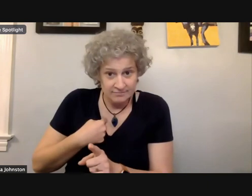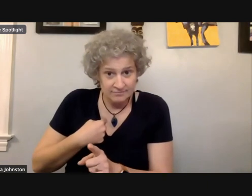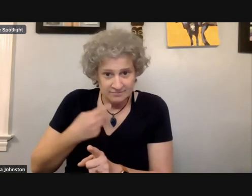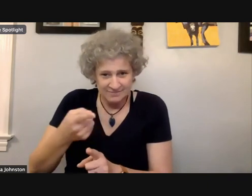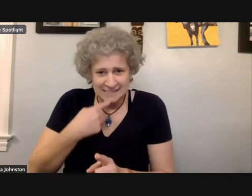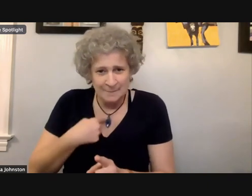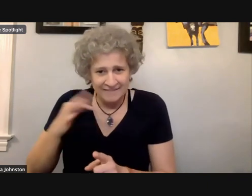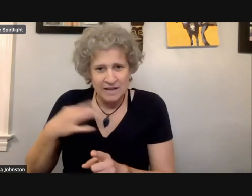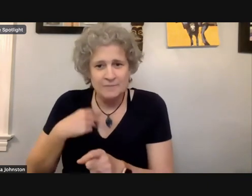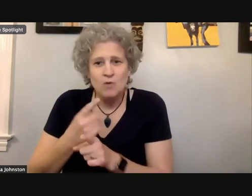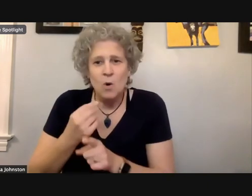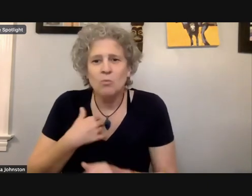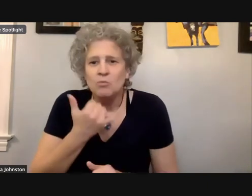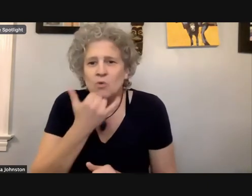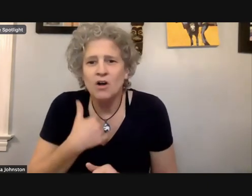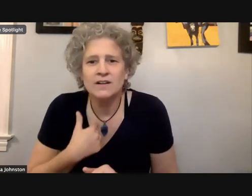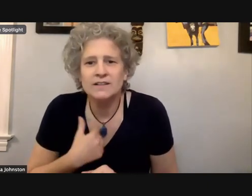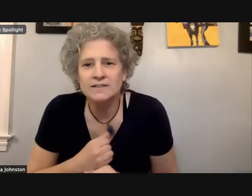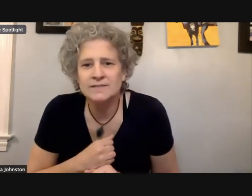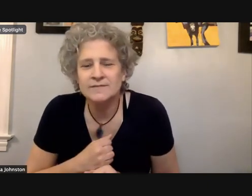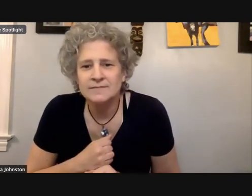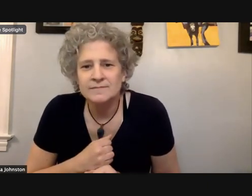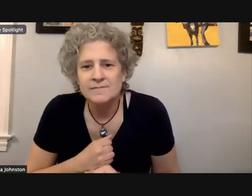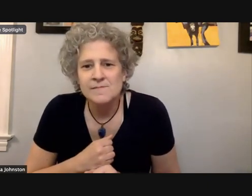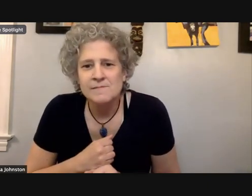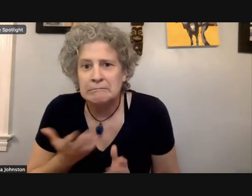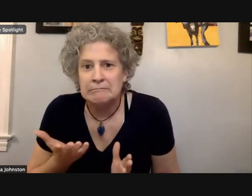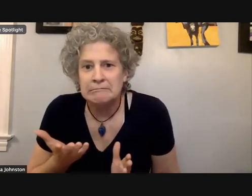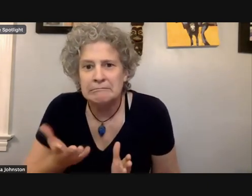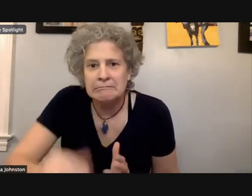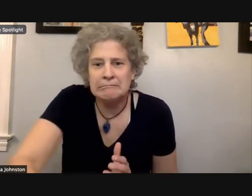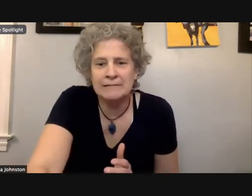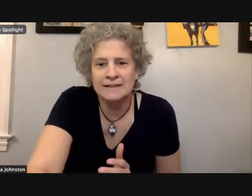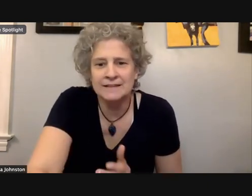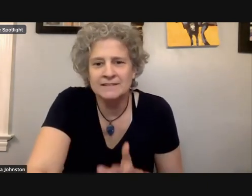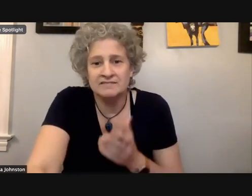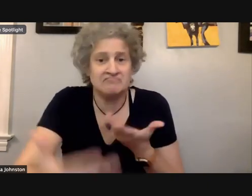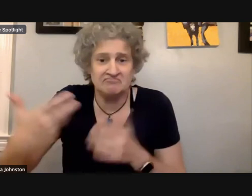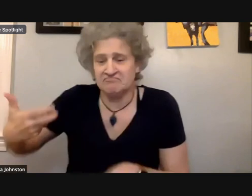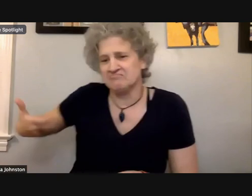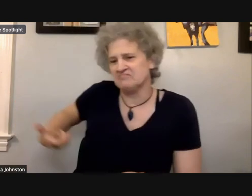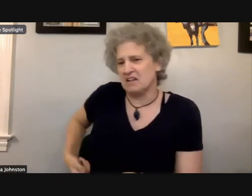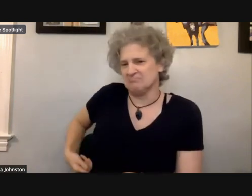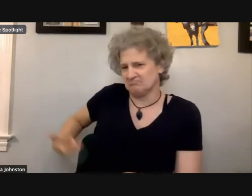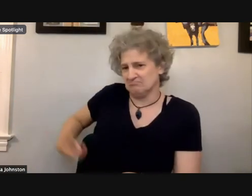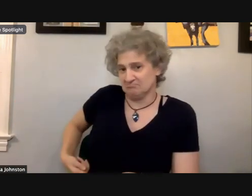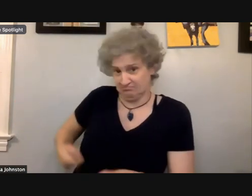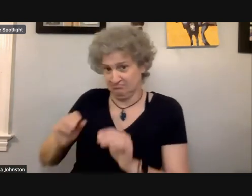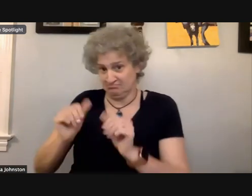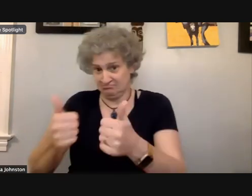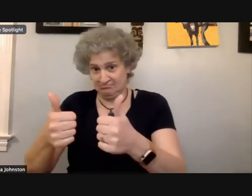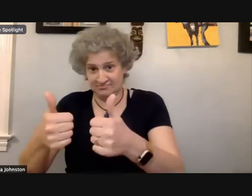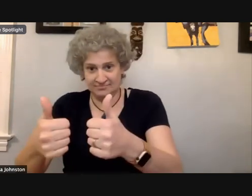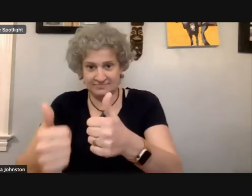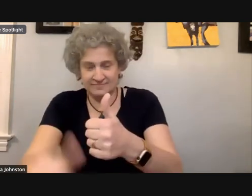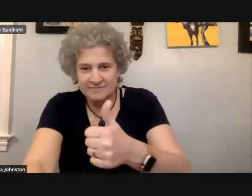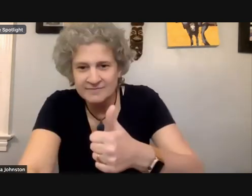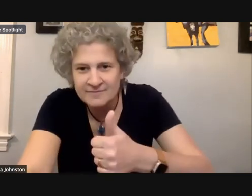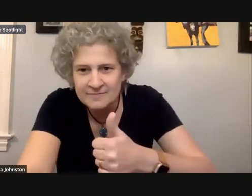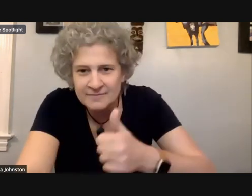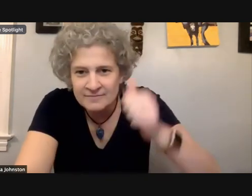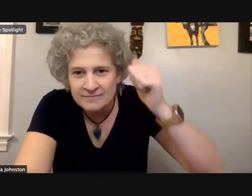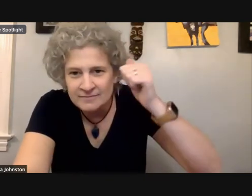to want to give some context. Am I doing that right? Tell me if I'm right or wrong. Is that what it looks like, Audrey? Okay, so if that's what that